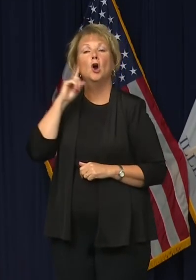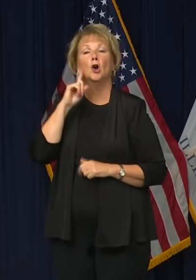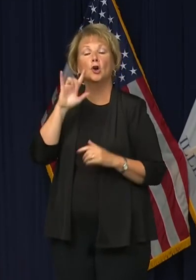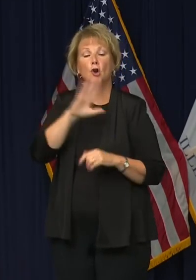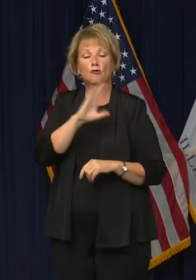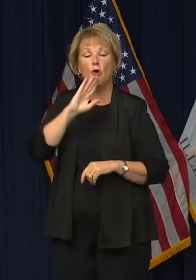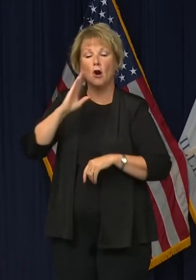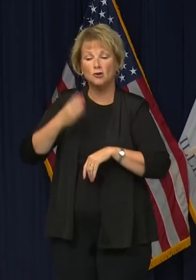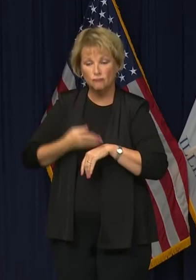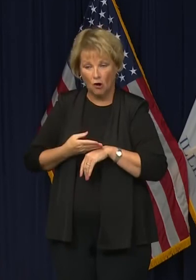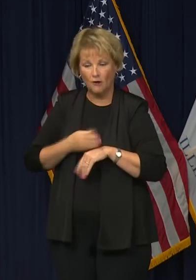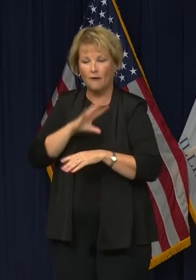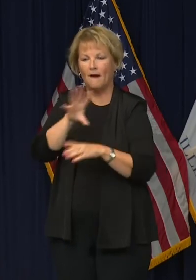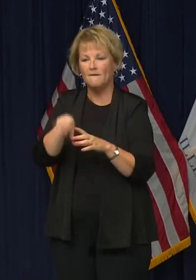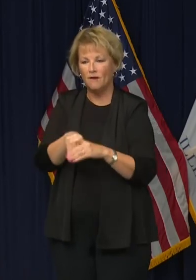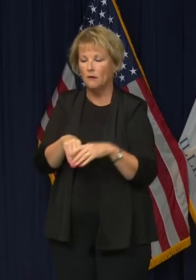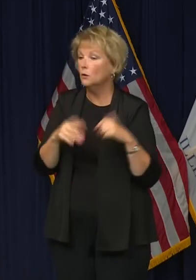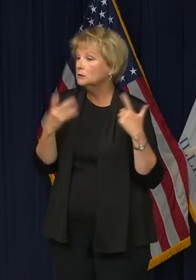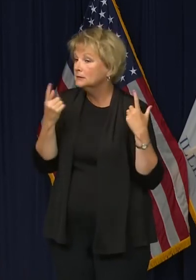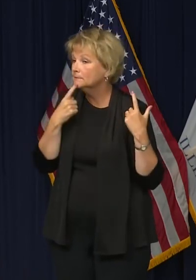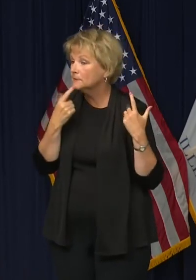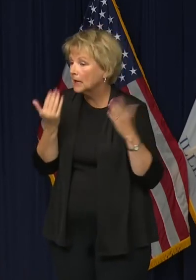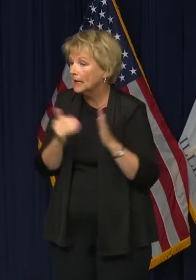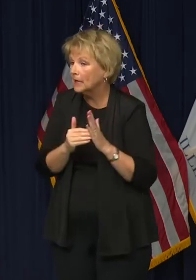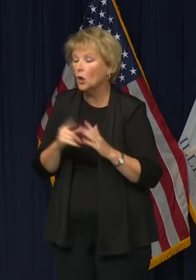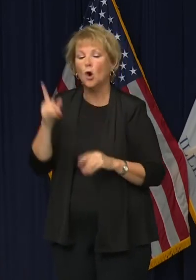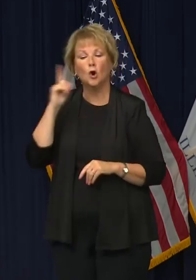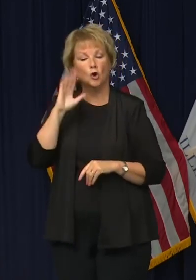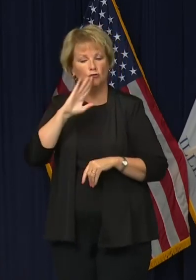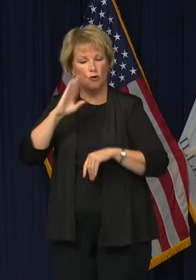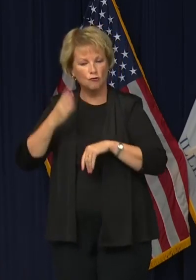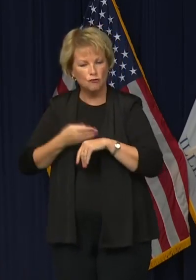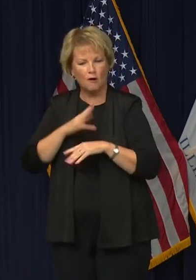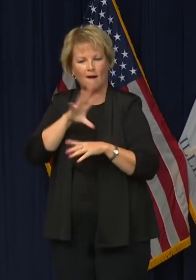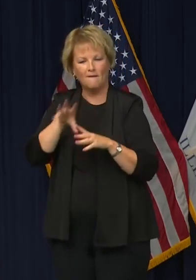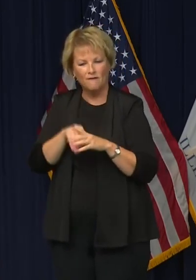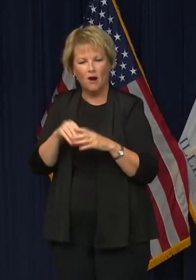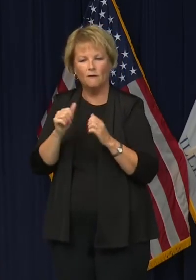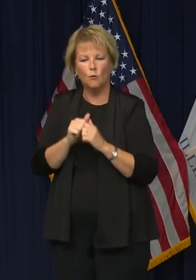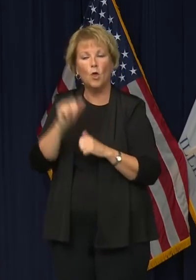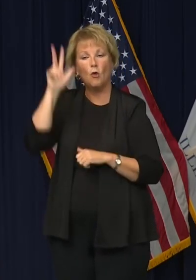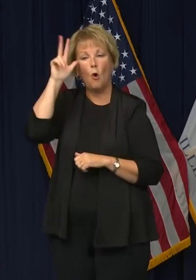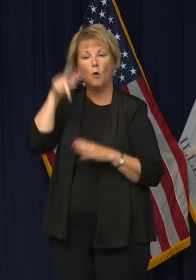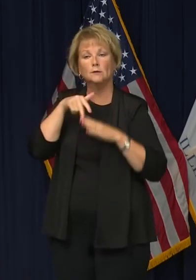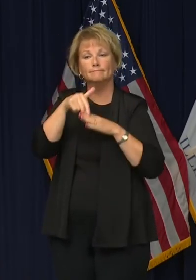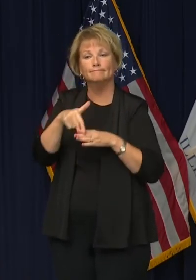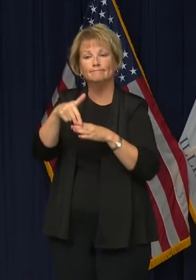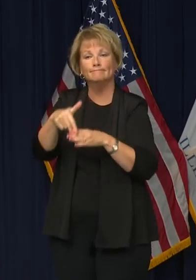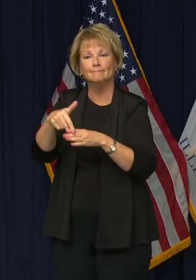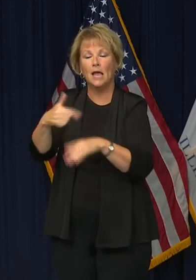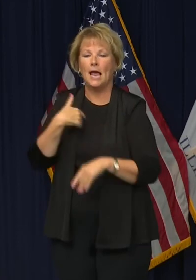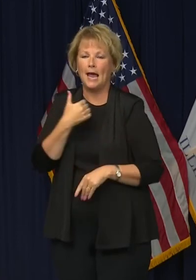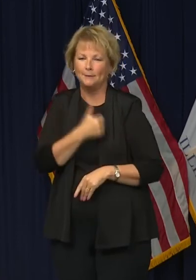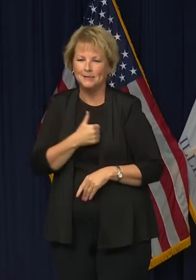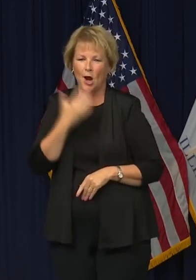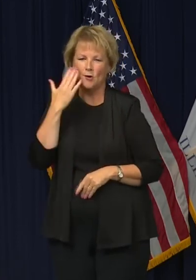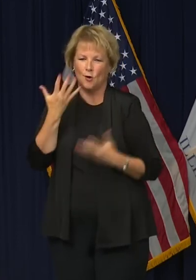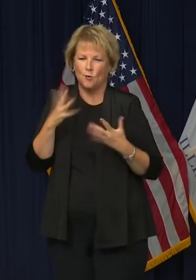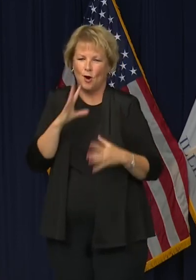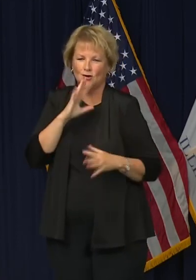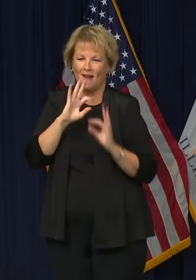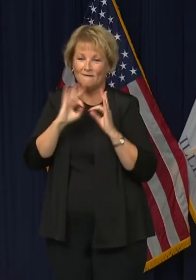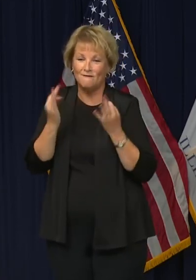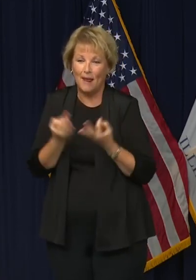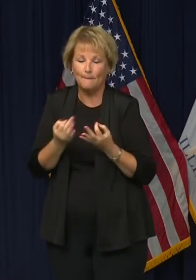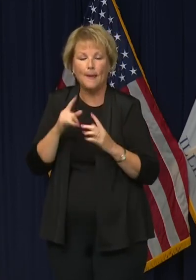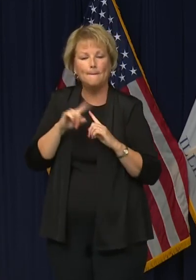daughter has been involved in. I didn't hear what you said. There are reports that your daughter has been involved in equestrian events during this. Again, sorry to ask about family members, but do you have